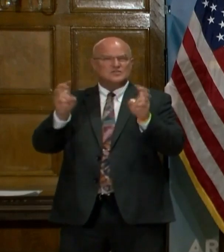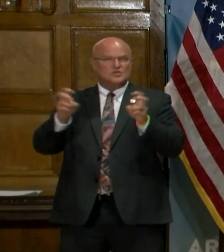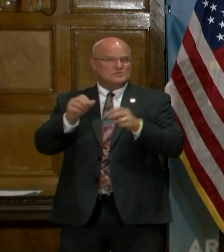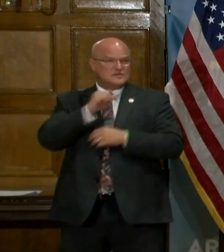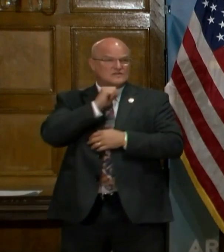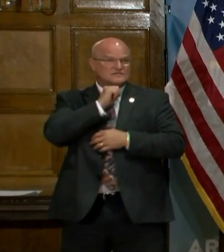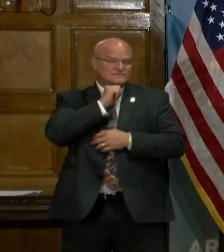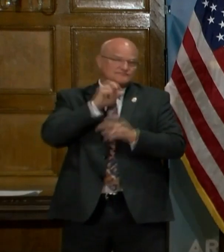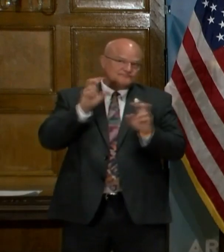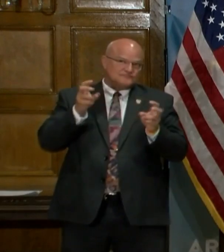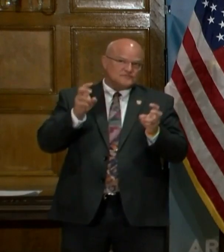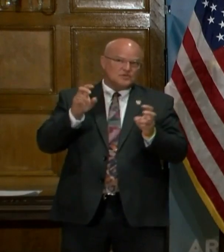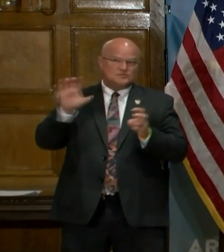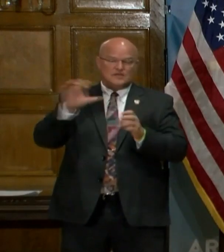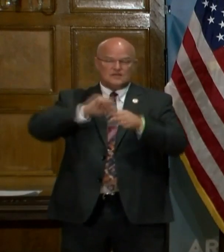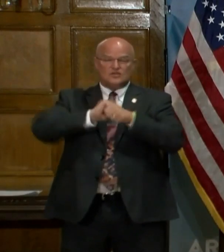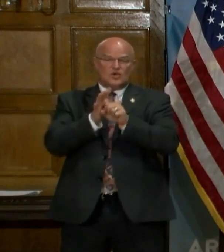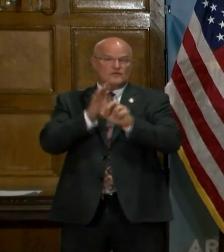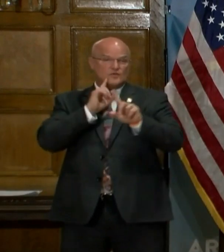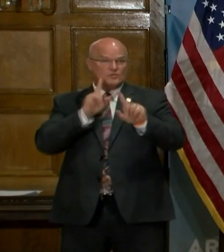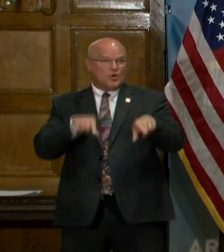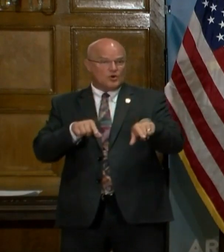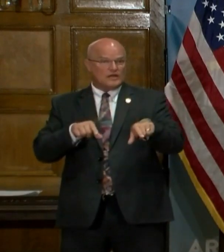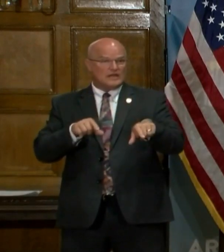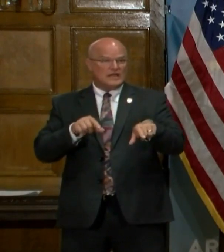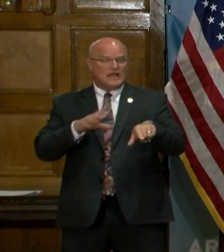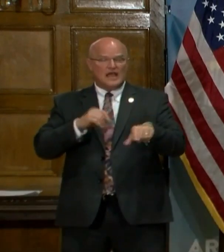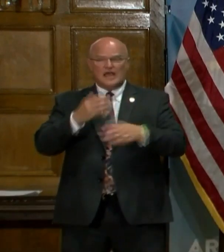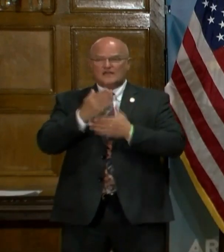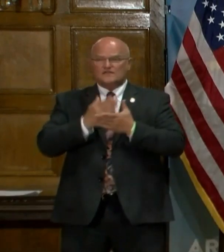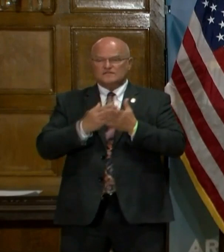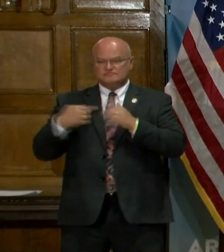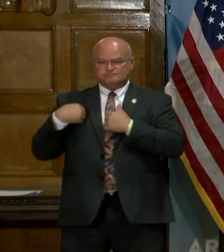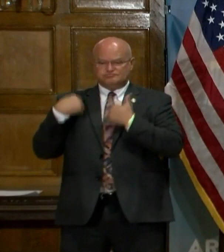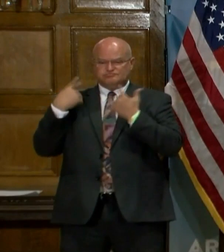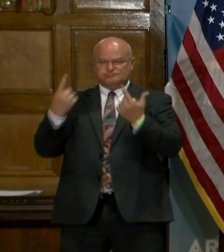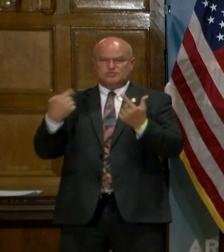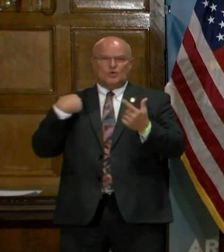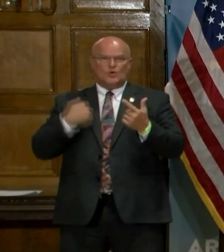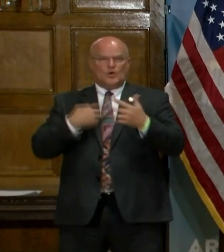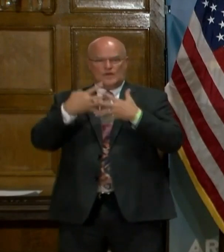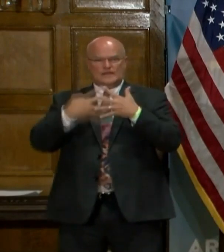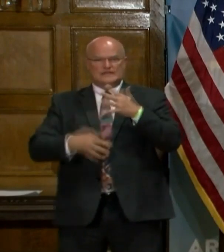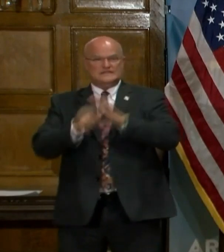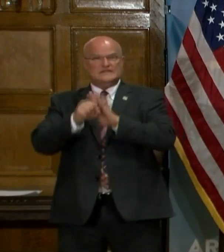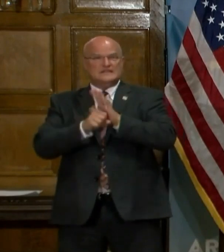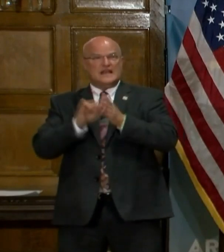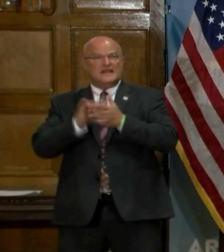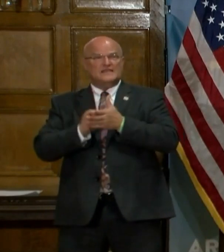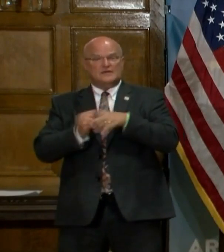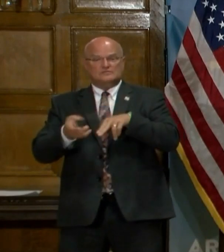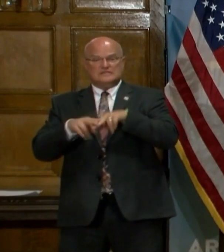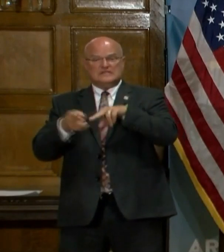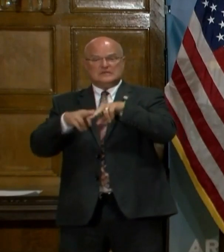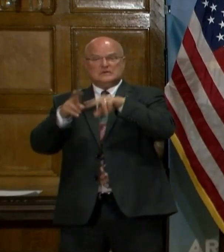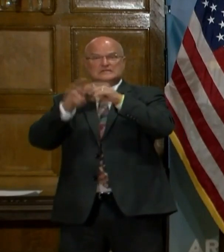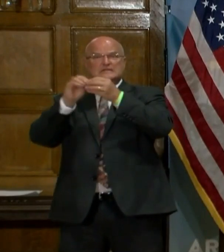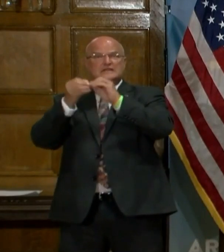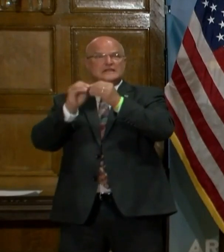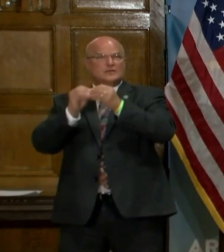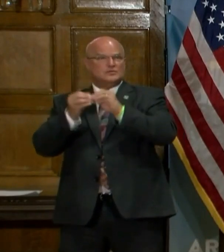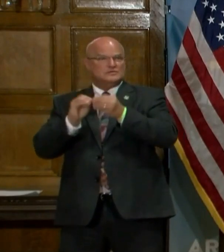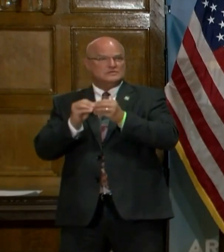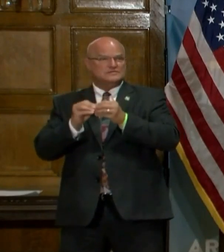of in terms of their COVID reporting, and for some time we were on the list of states that were increasing in their